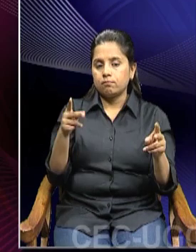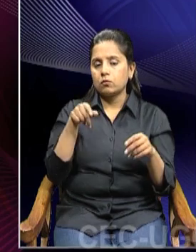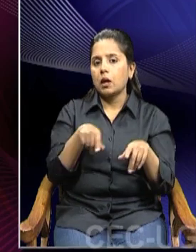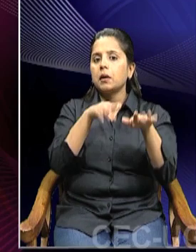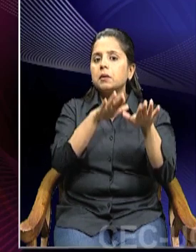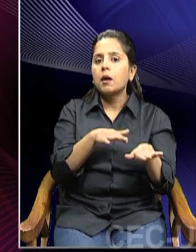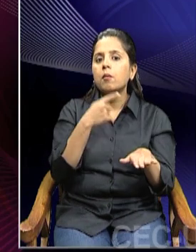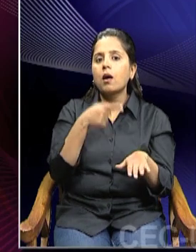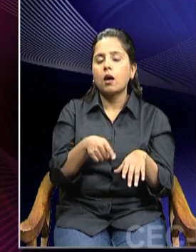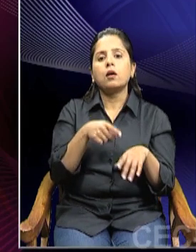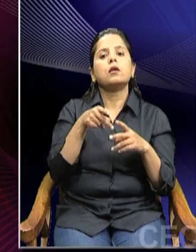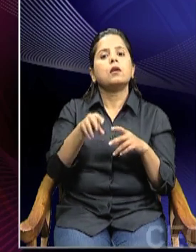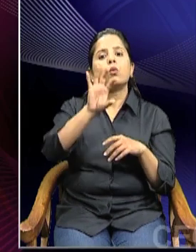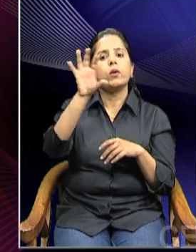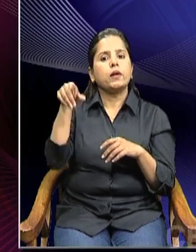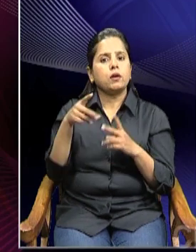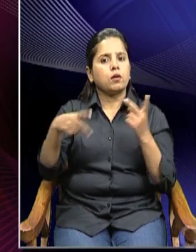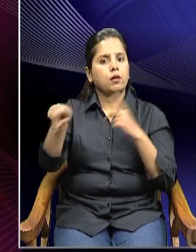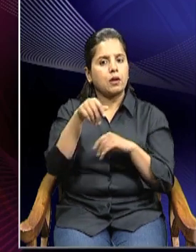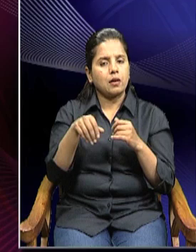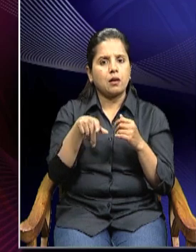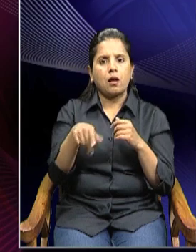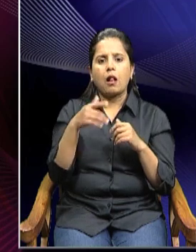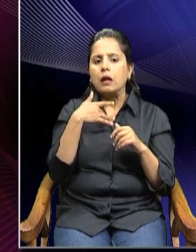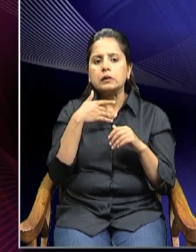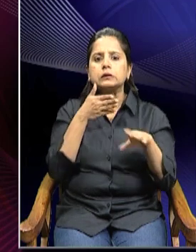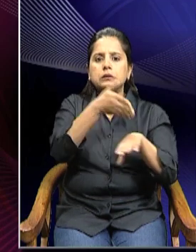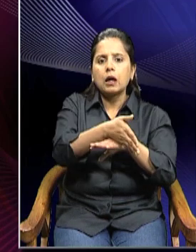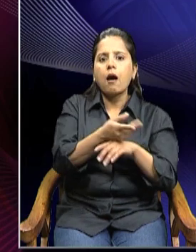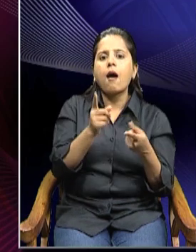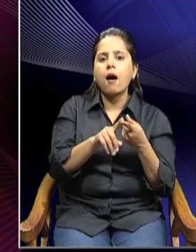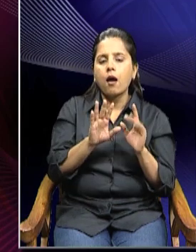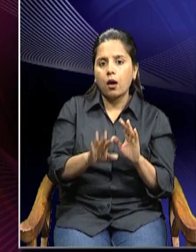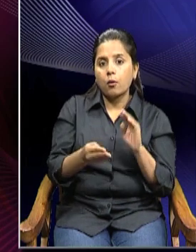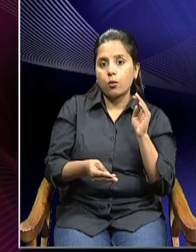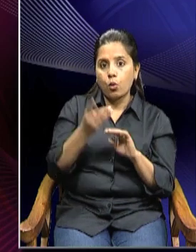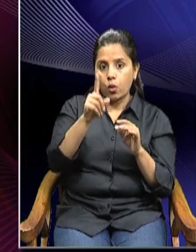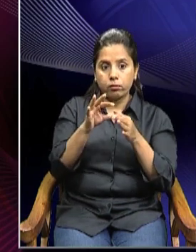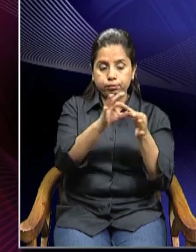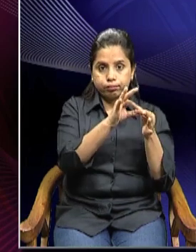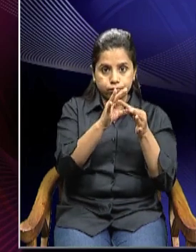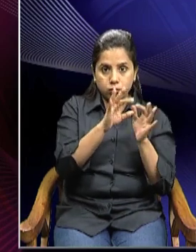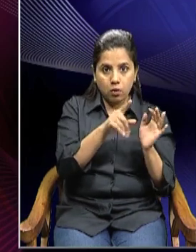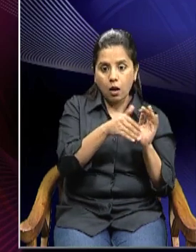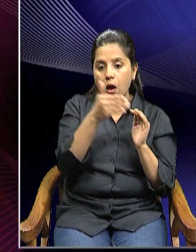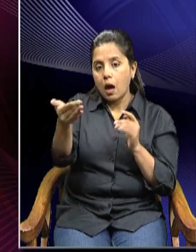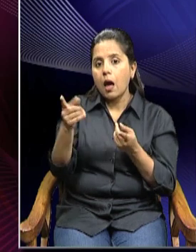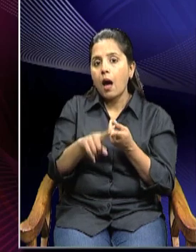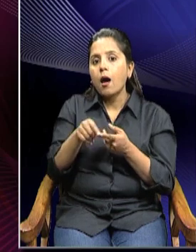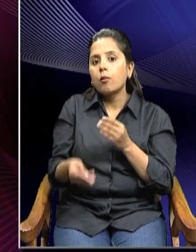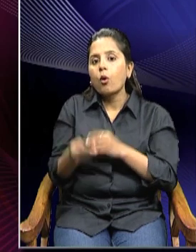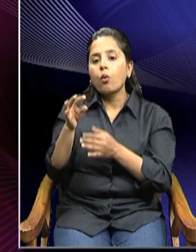depends on the notion of spillover, when increased cooperation in one area leads to